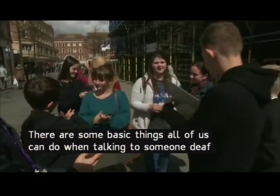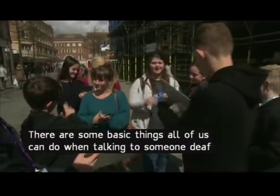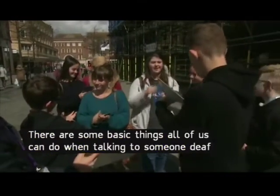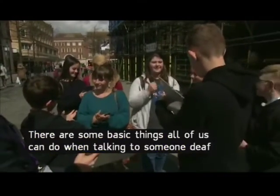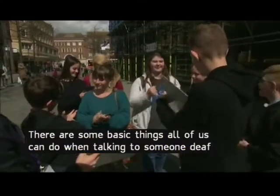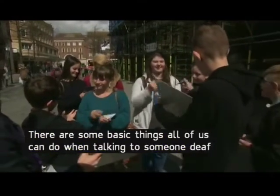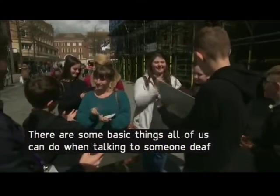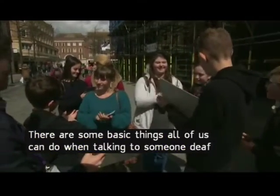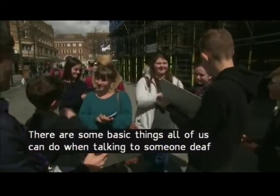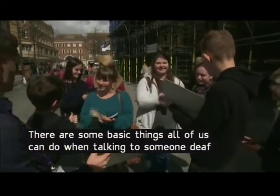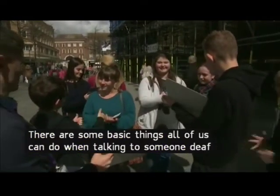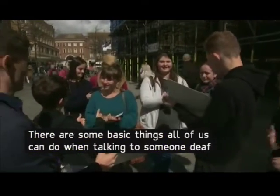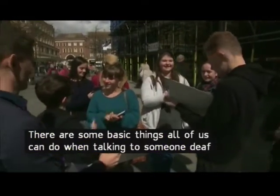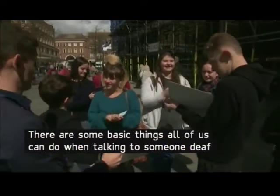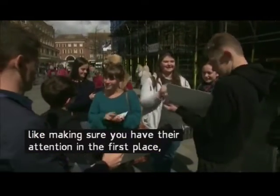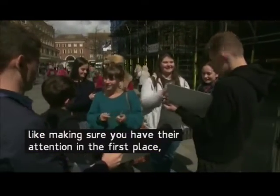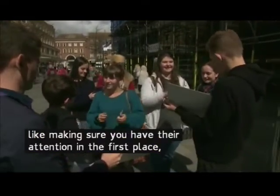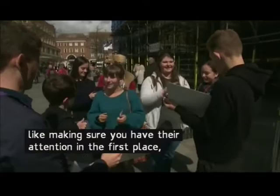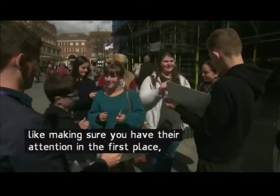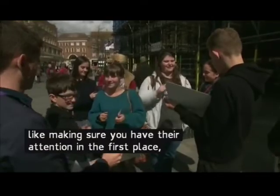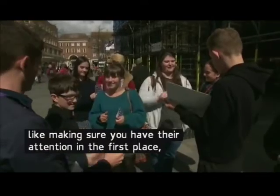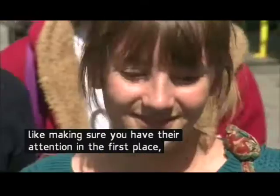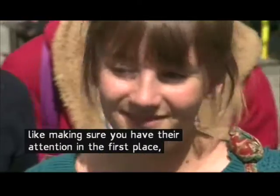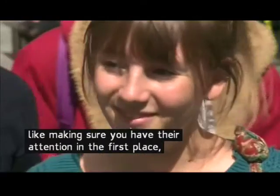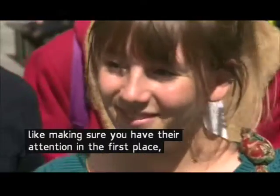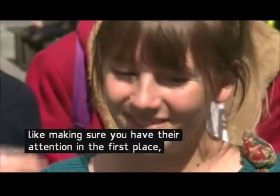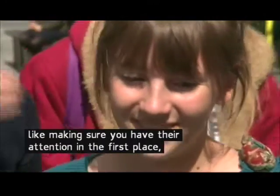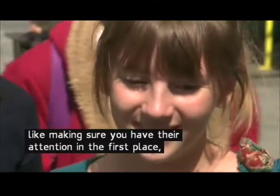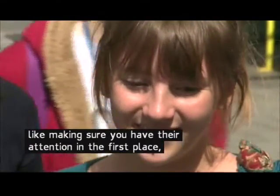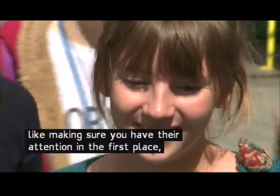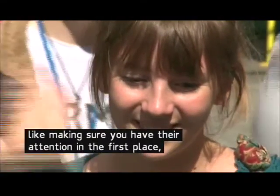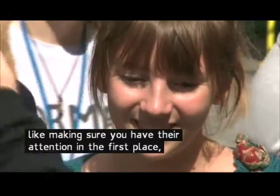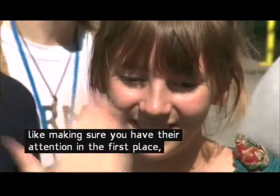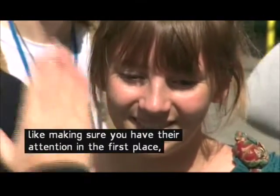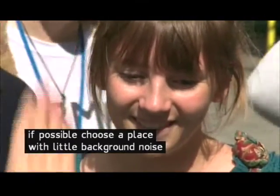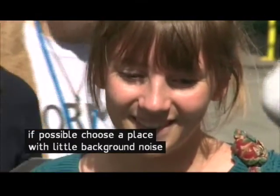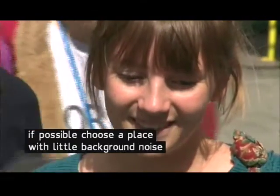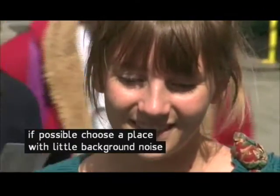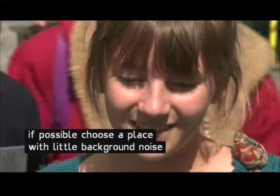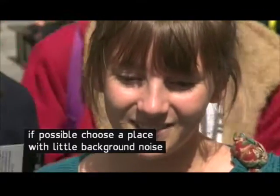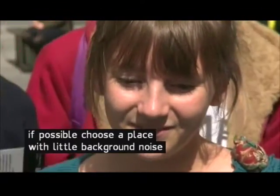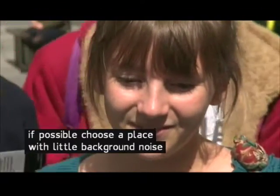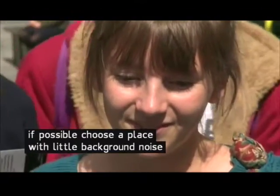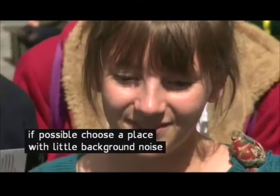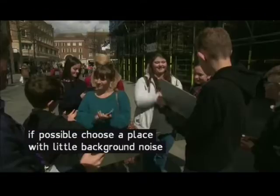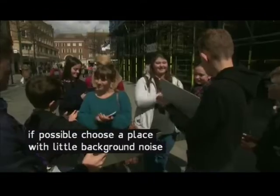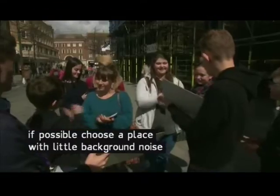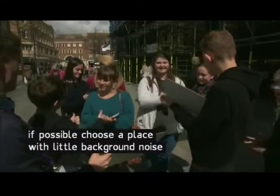someone deaf, like making sure you have their attention in the first place. If possible, choose a place with little background noise. And if at